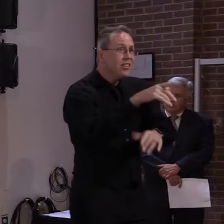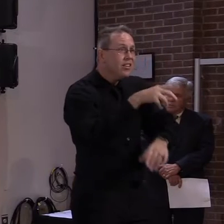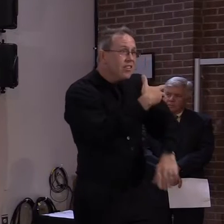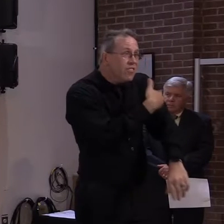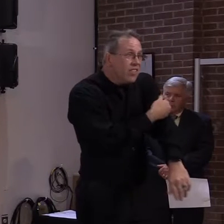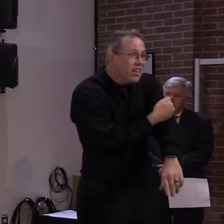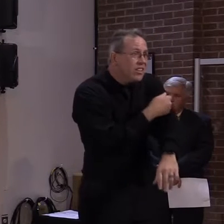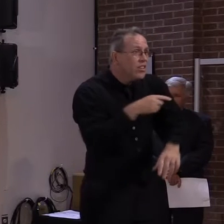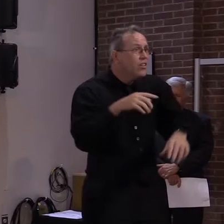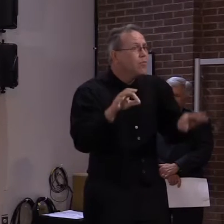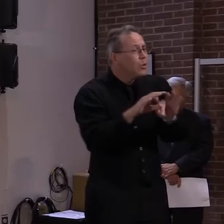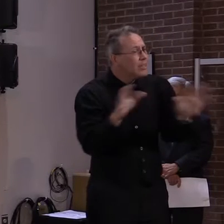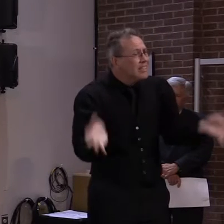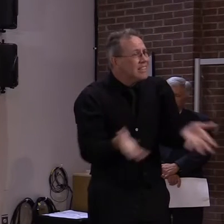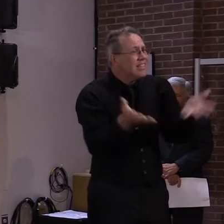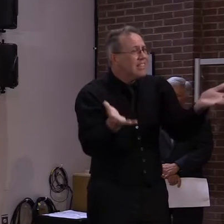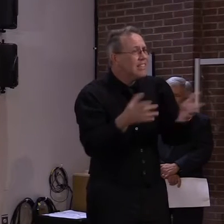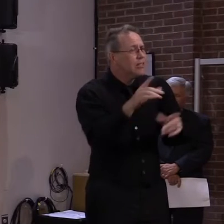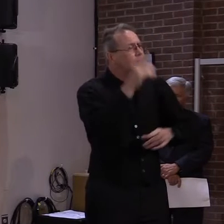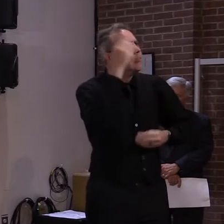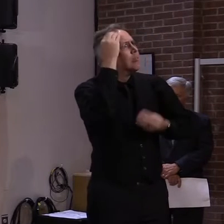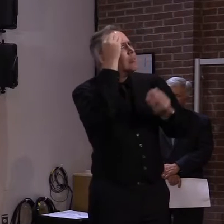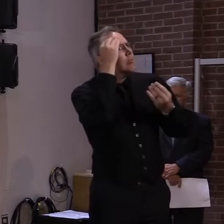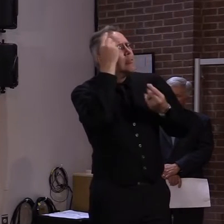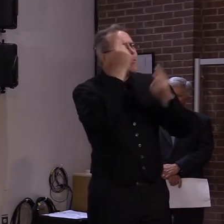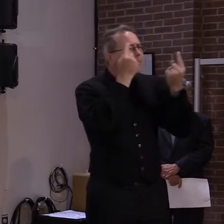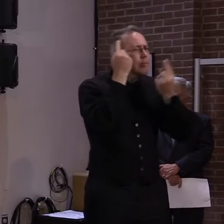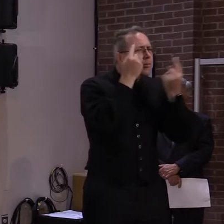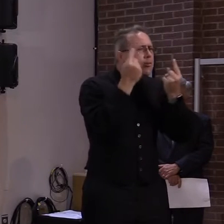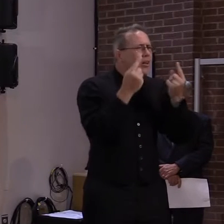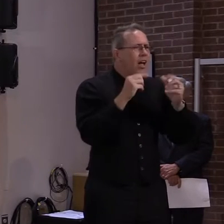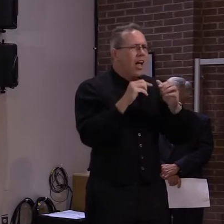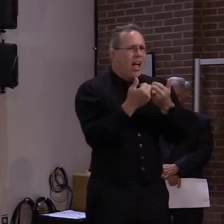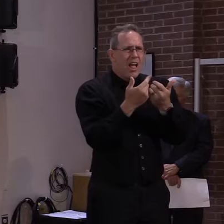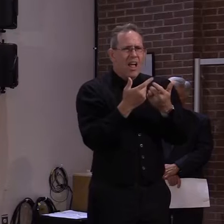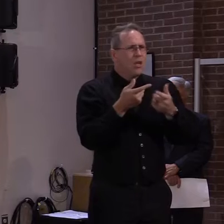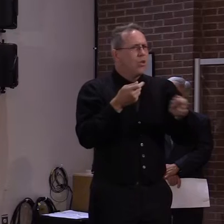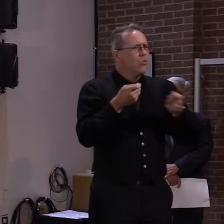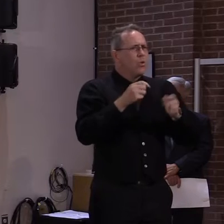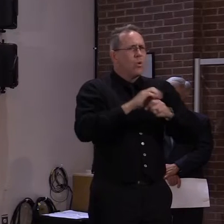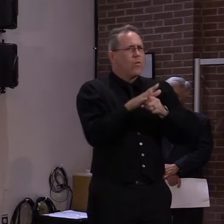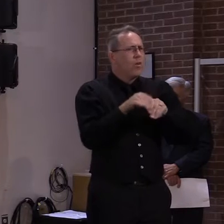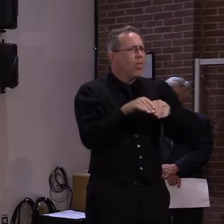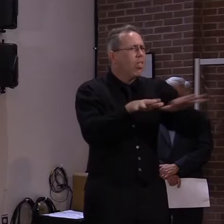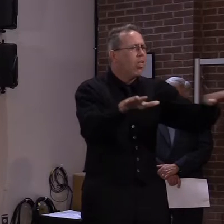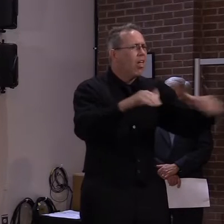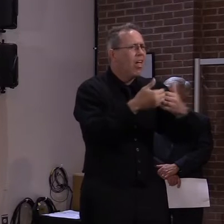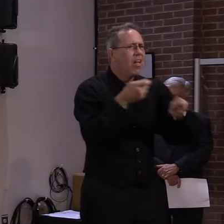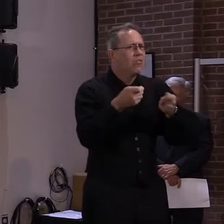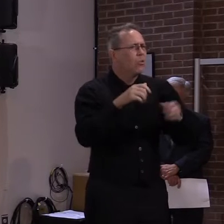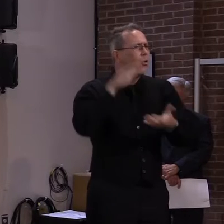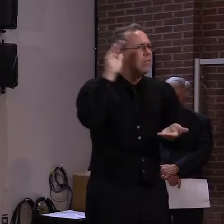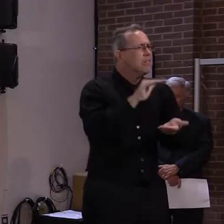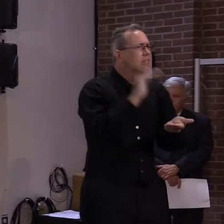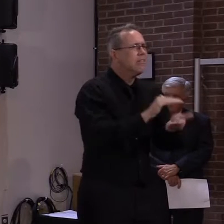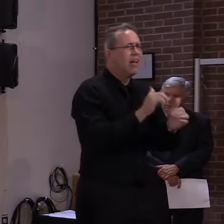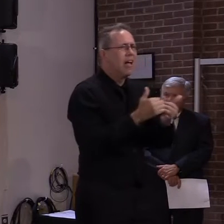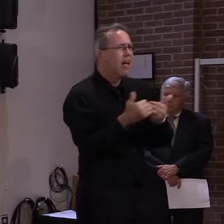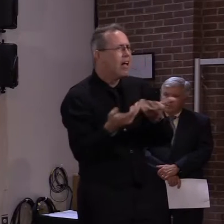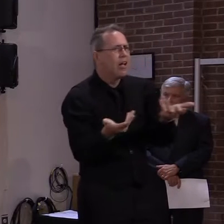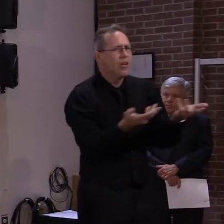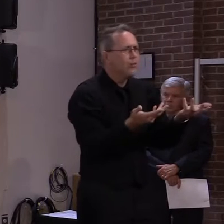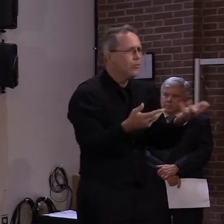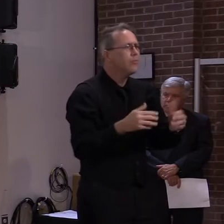thinking differently about this virus and how we control it. And this is why we're not changing our statewide guidance or adding